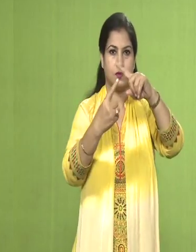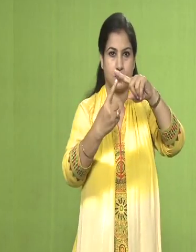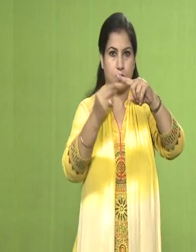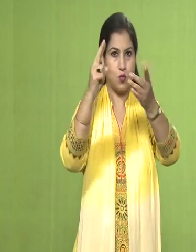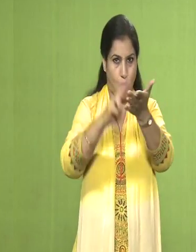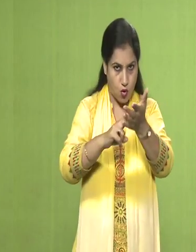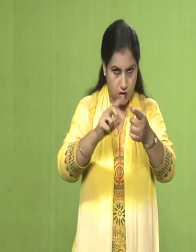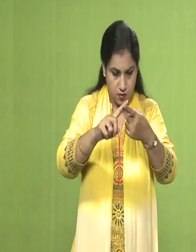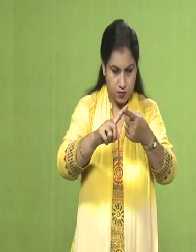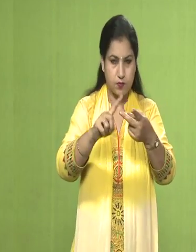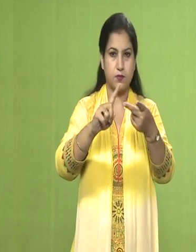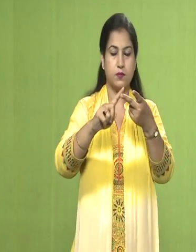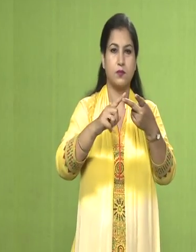and sugarcane was grown.